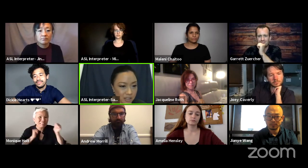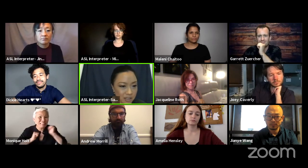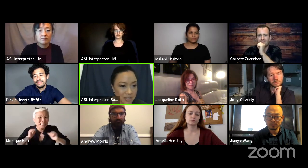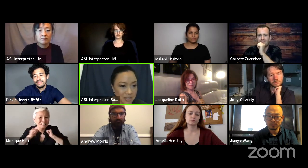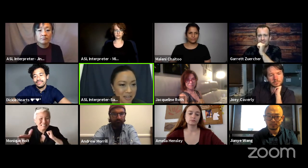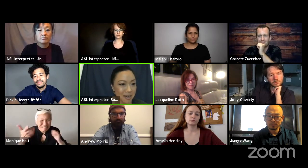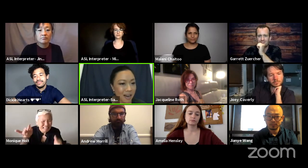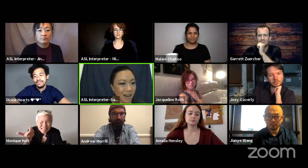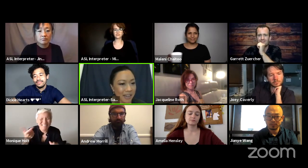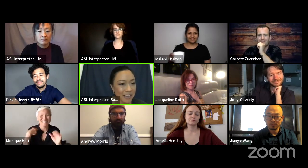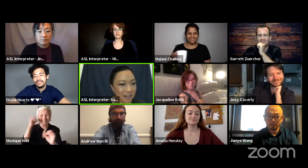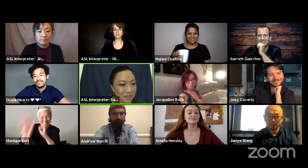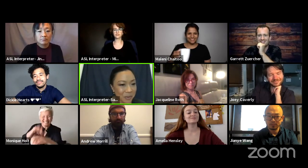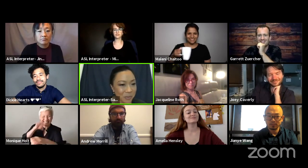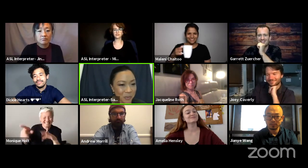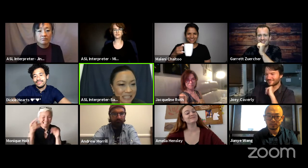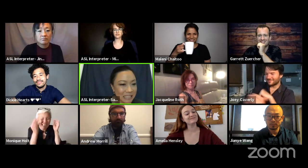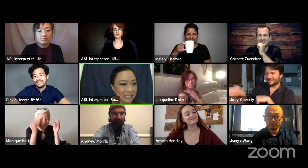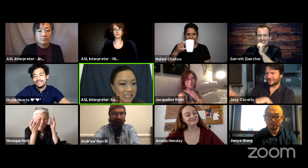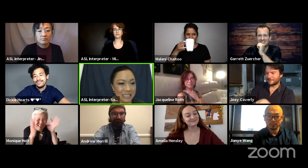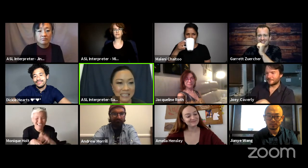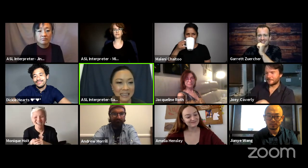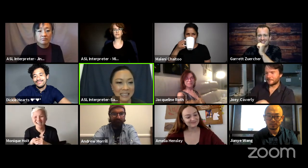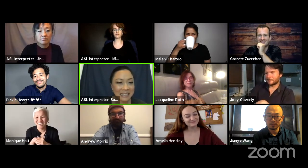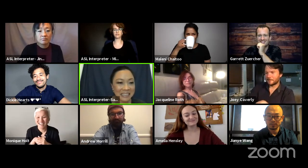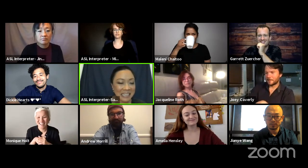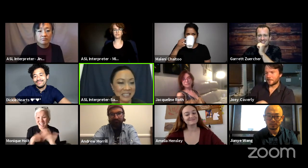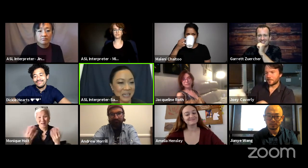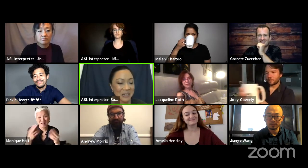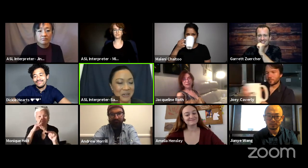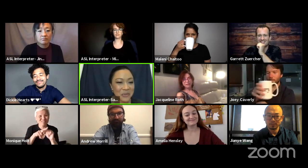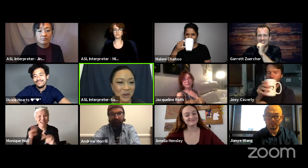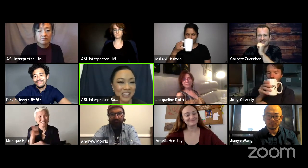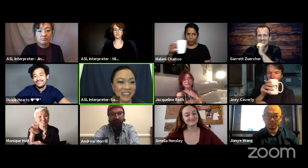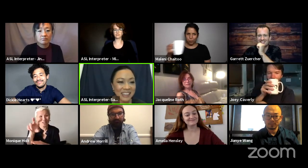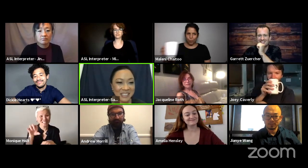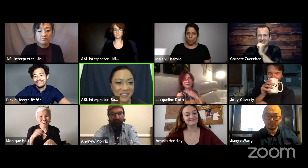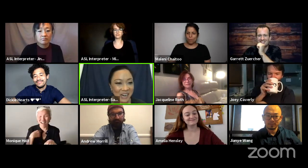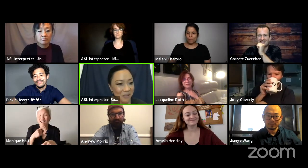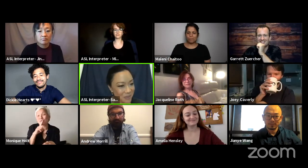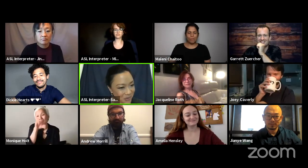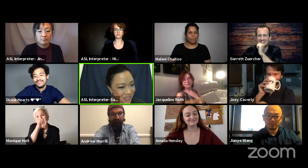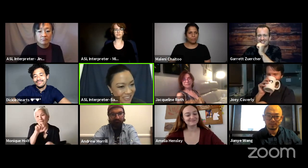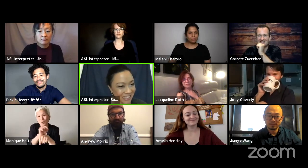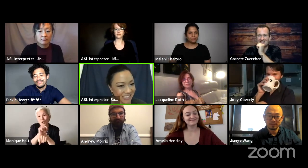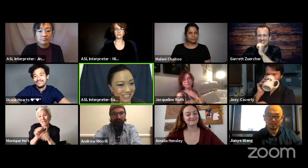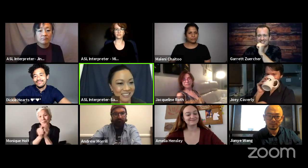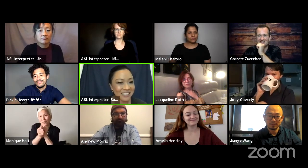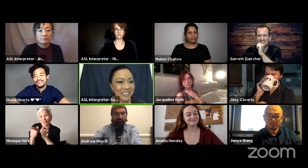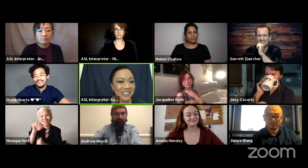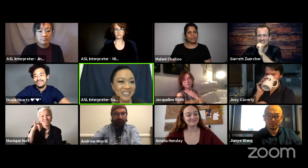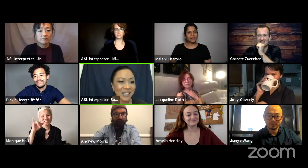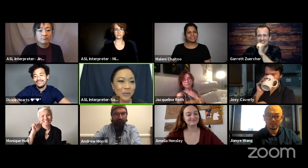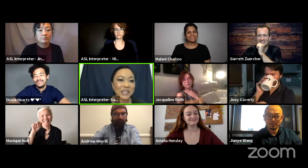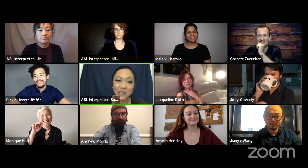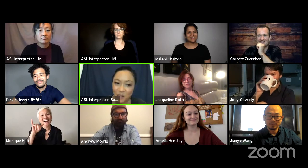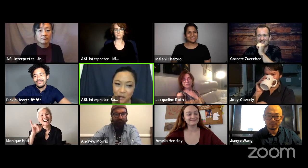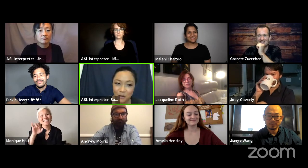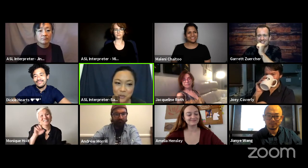interactions, I had never really seen this kind of work in theater, and it got me really thinking, I would love to